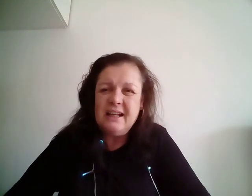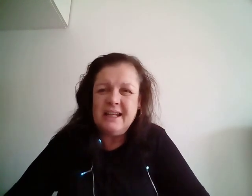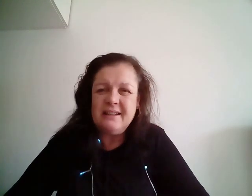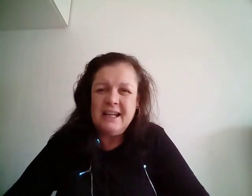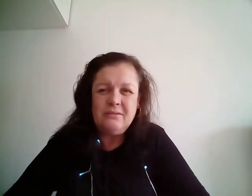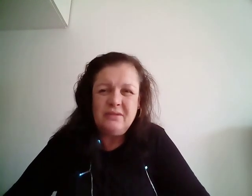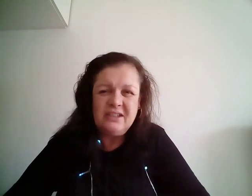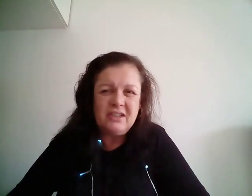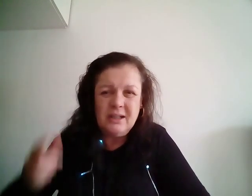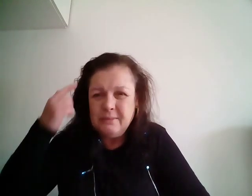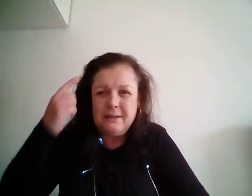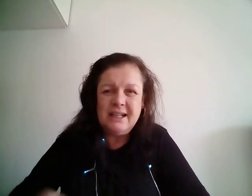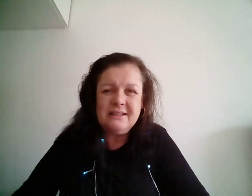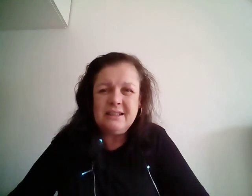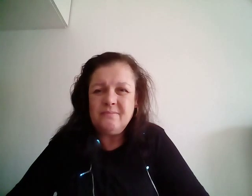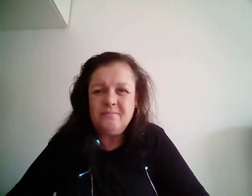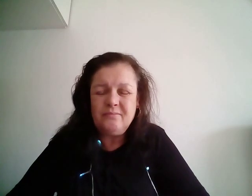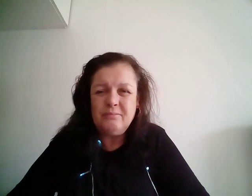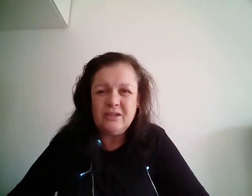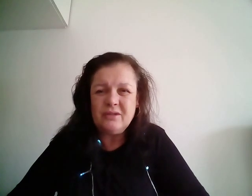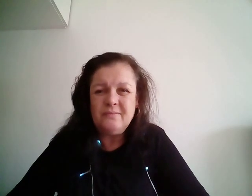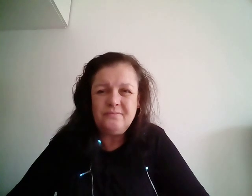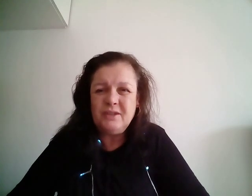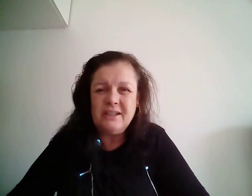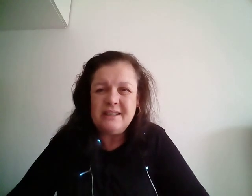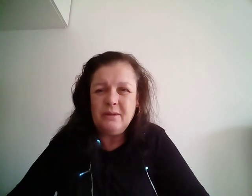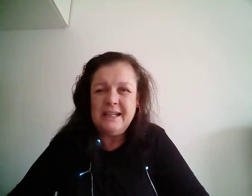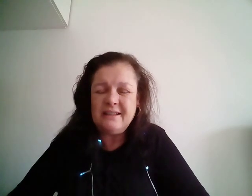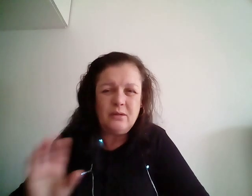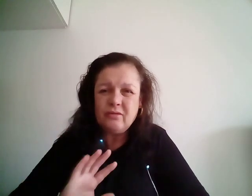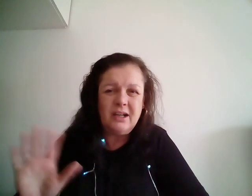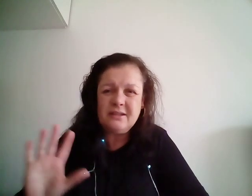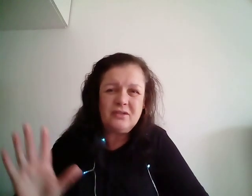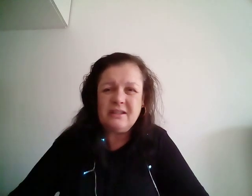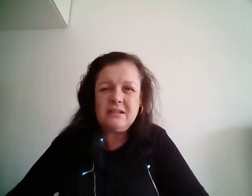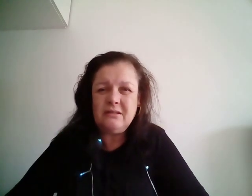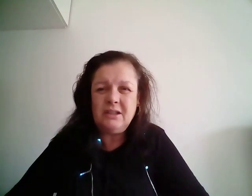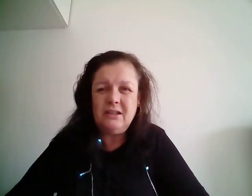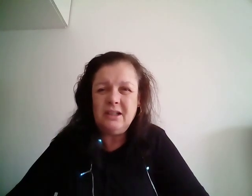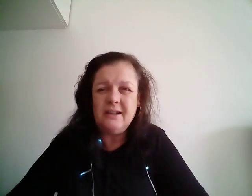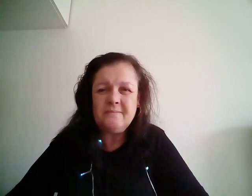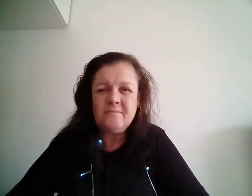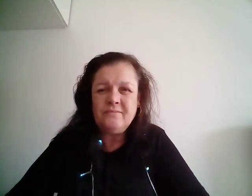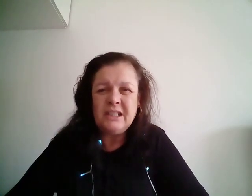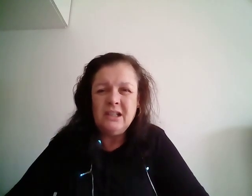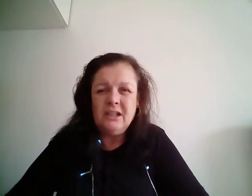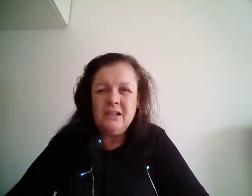that now disturb my mind, my noddle. Do you see what I mean? So I'd rather just, you know,